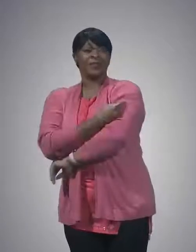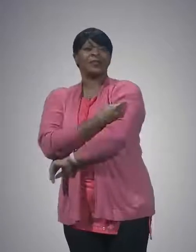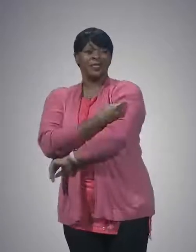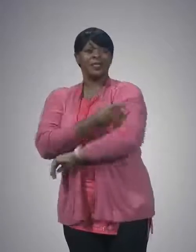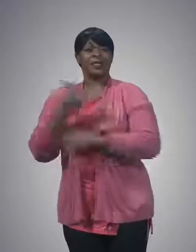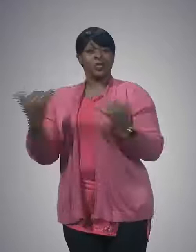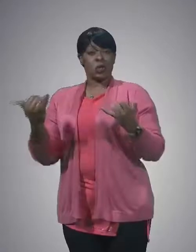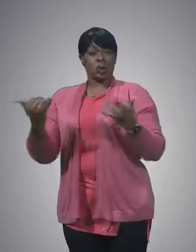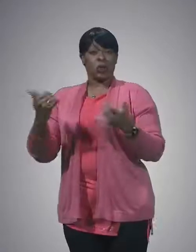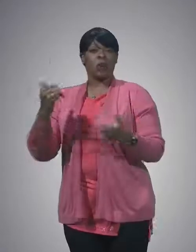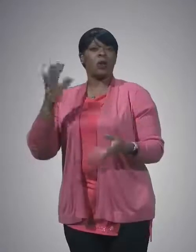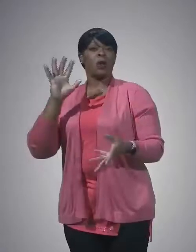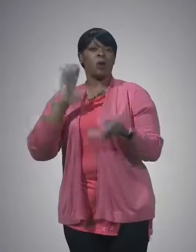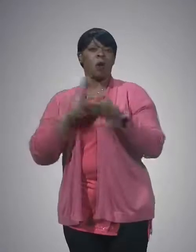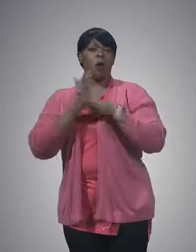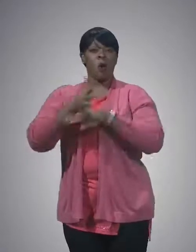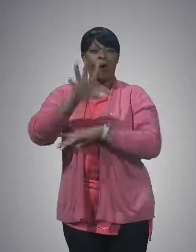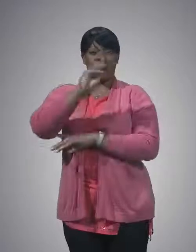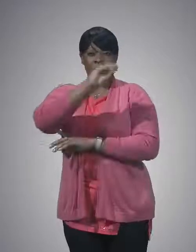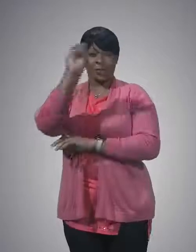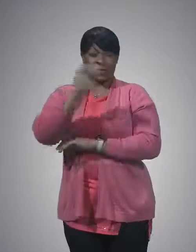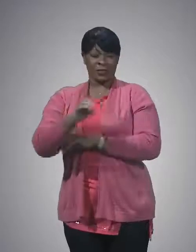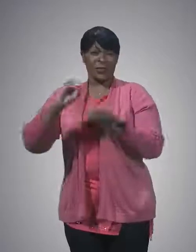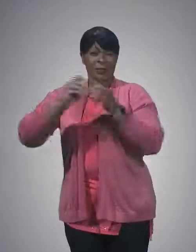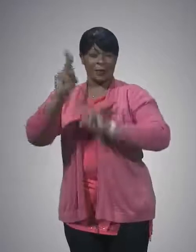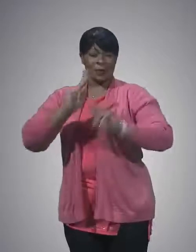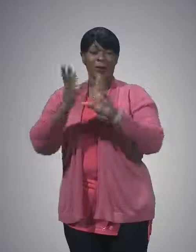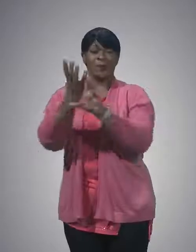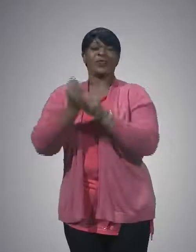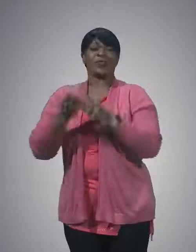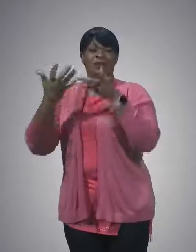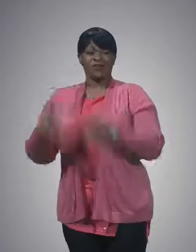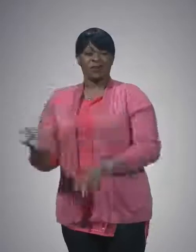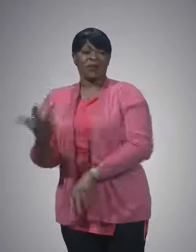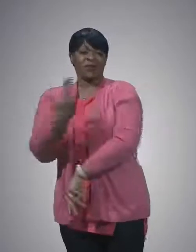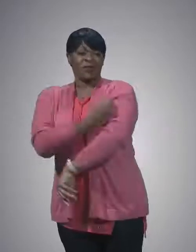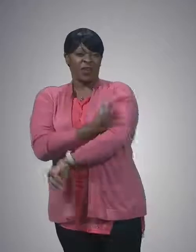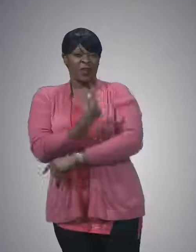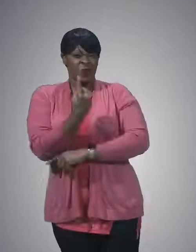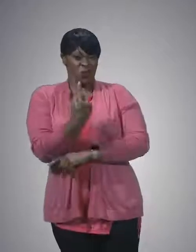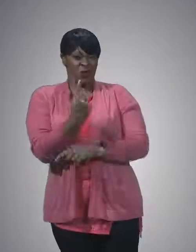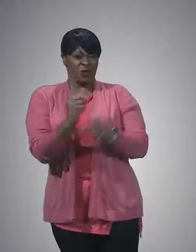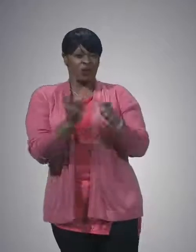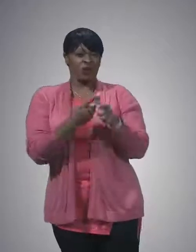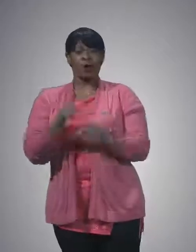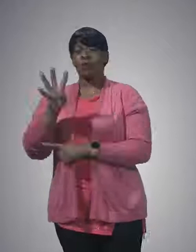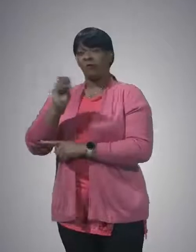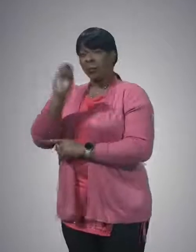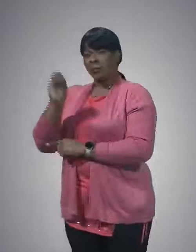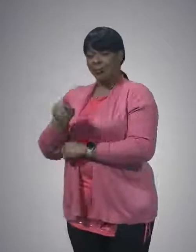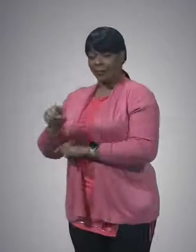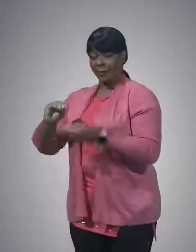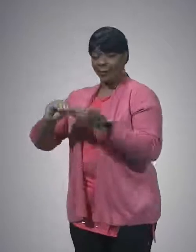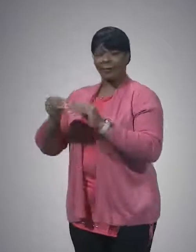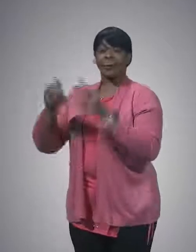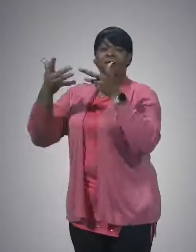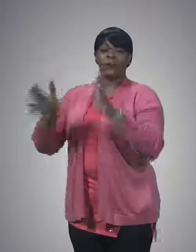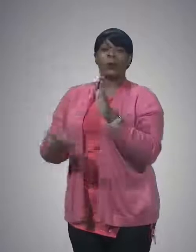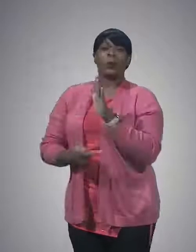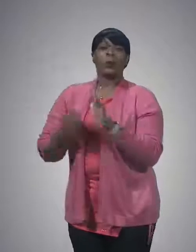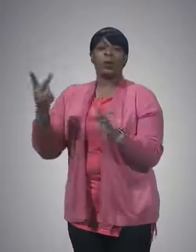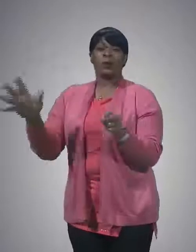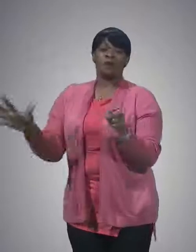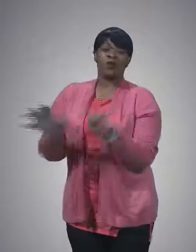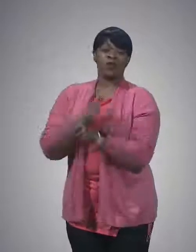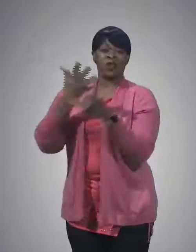this morning, we have surpassed 50% of the population that has received at least one vaccination and 40% that have received a